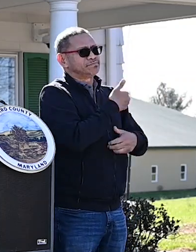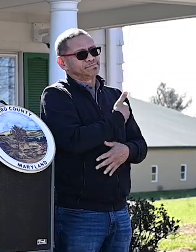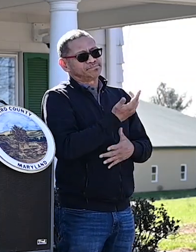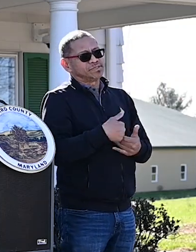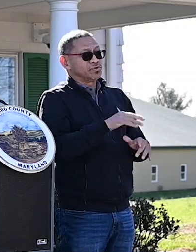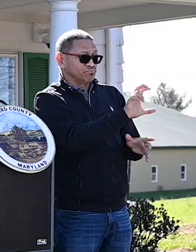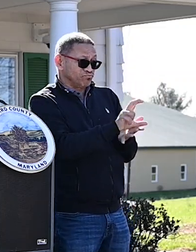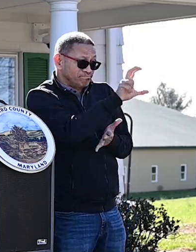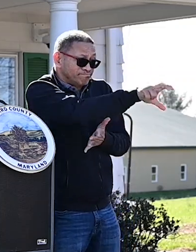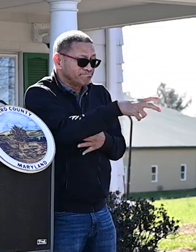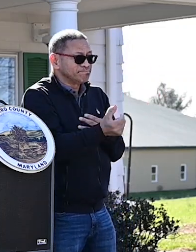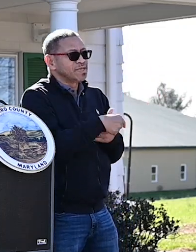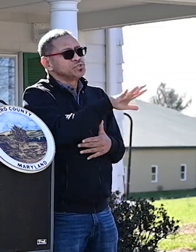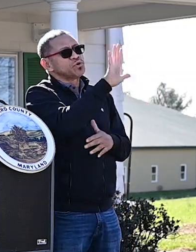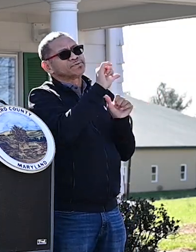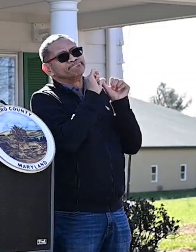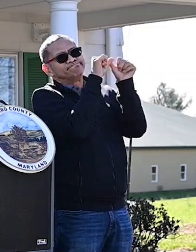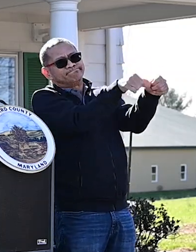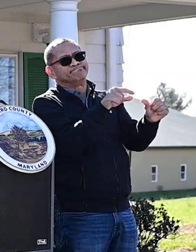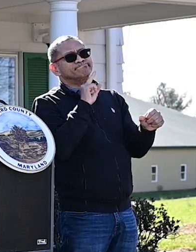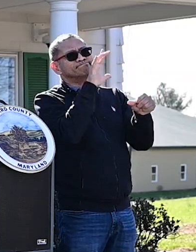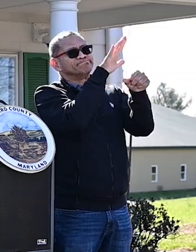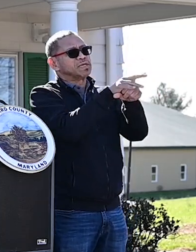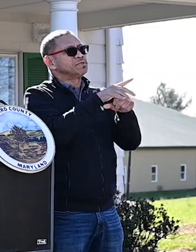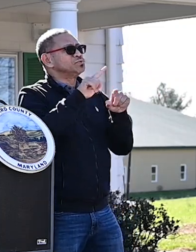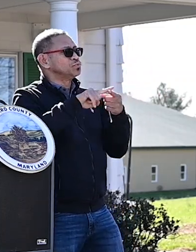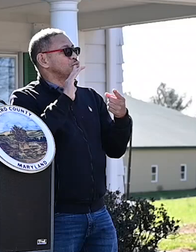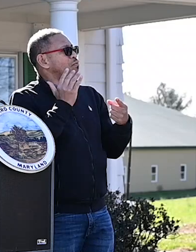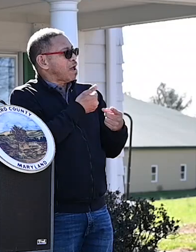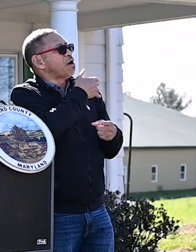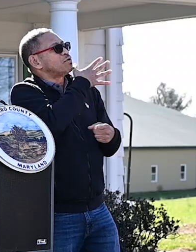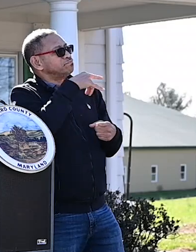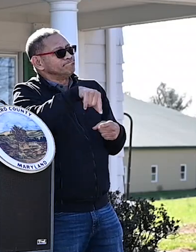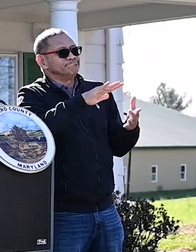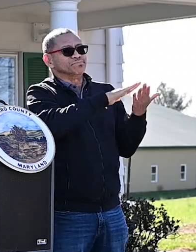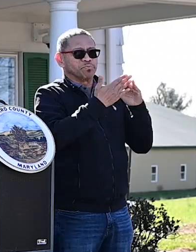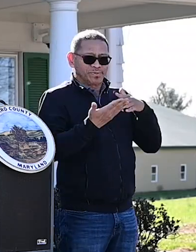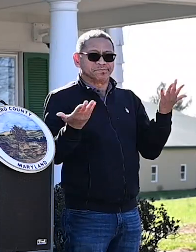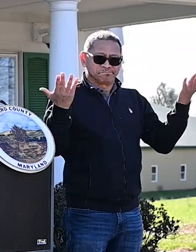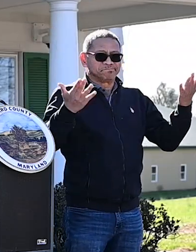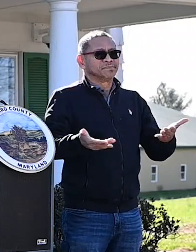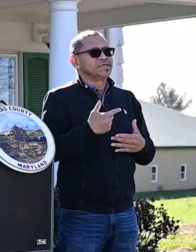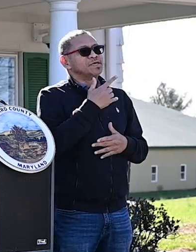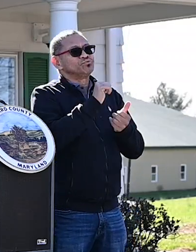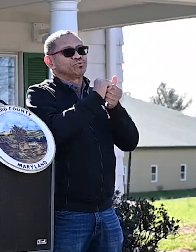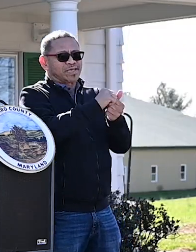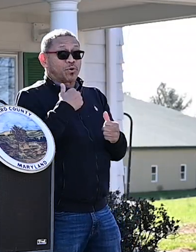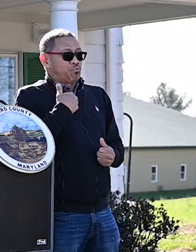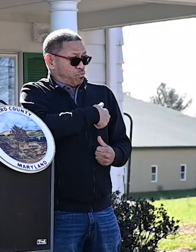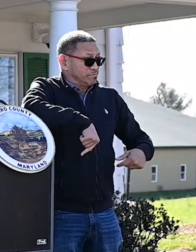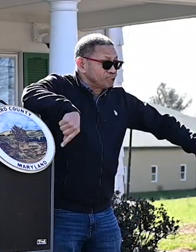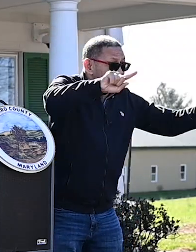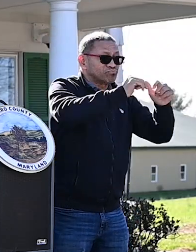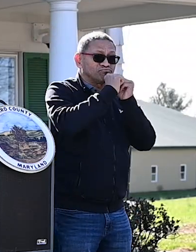your investment, and your continued commitment to our agricultural community. Together, we will ensure that